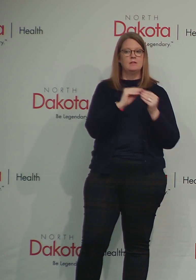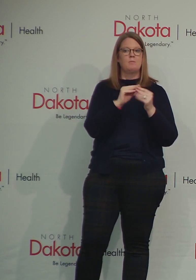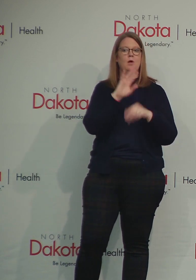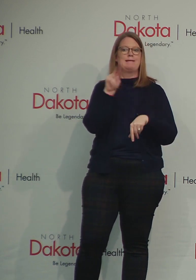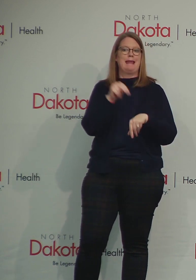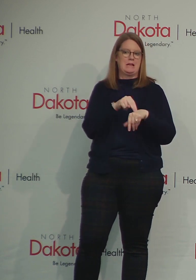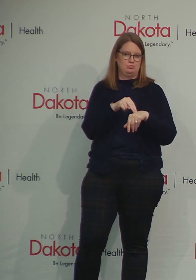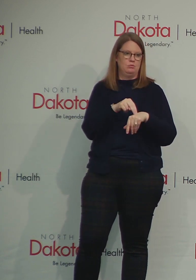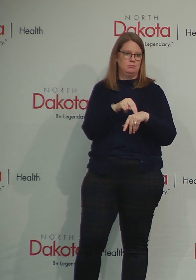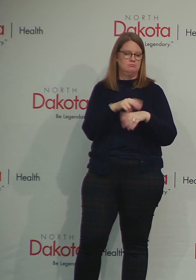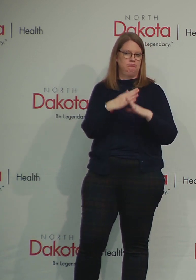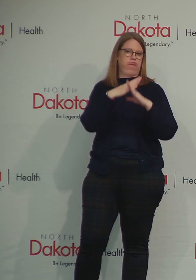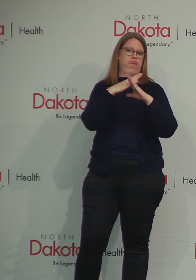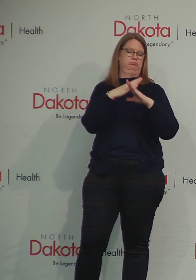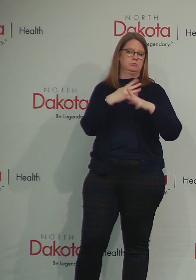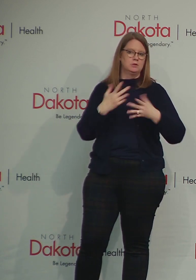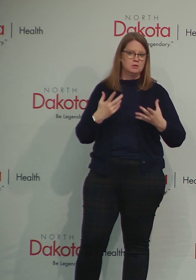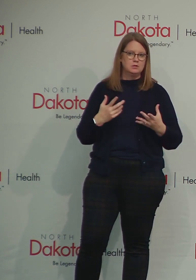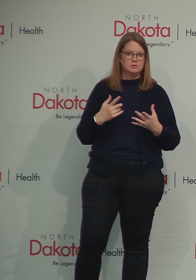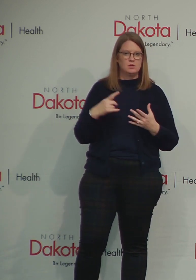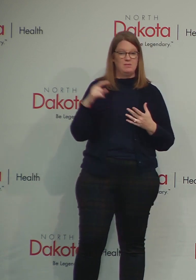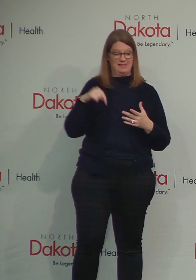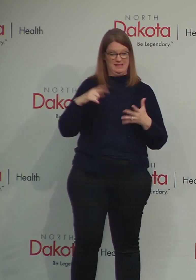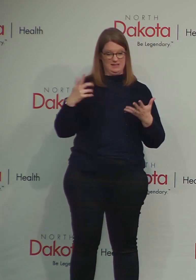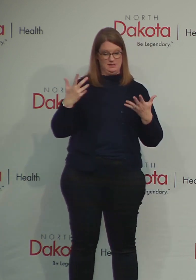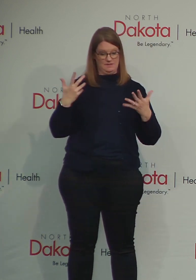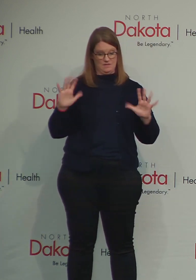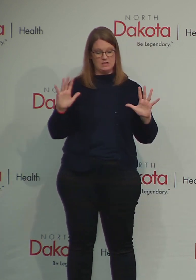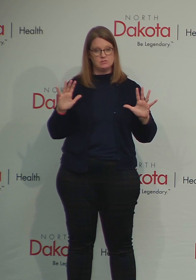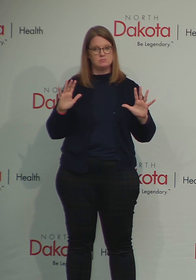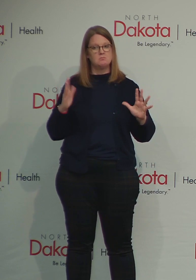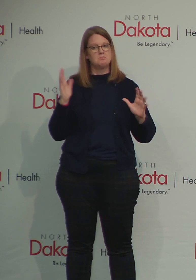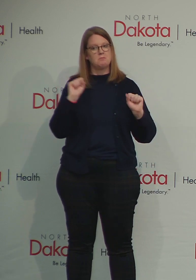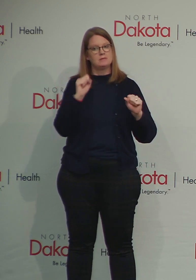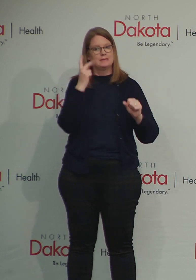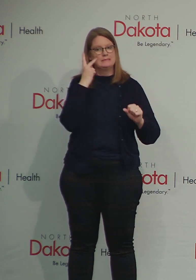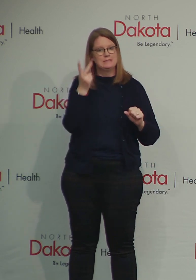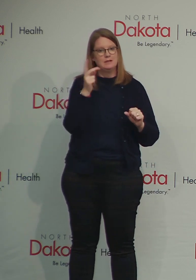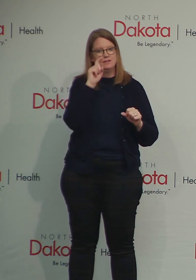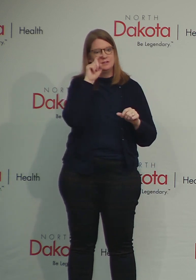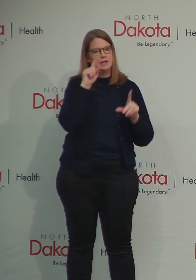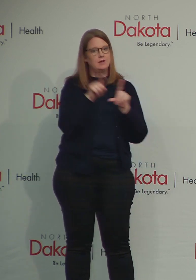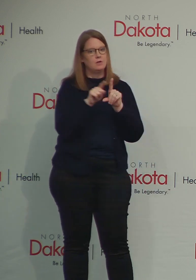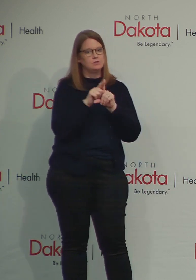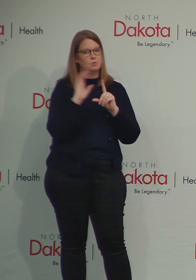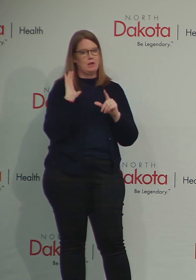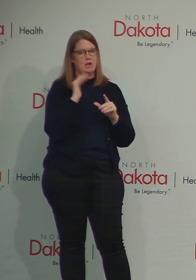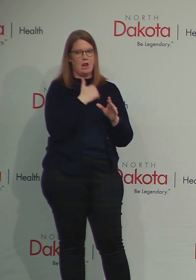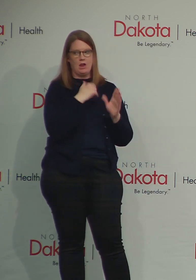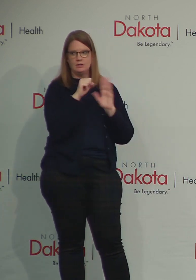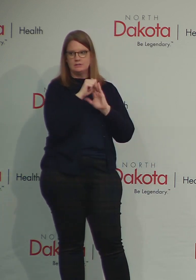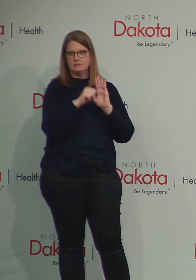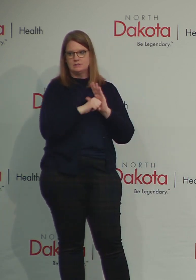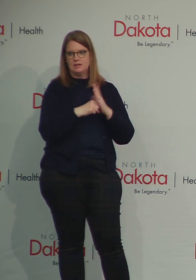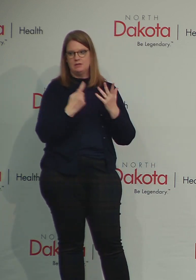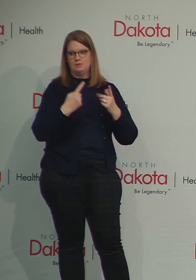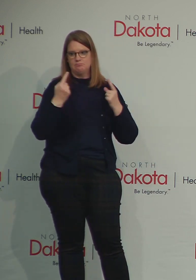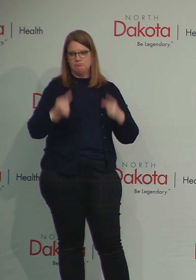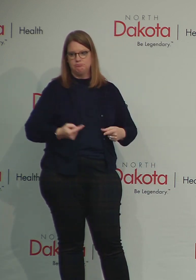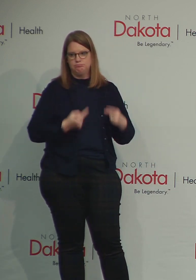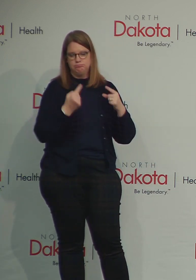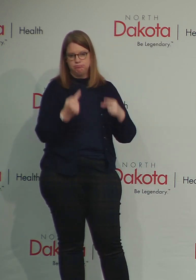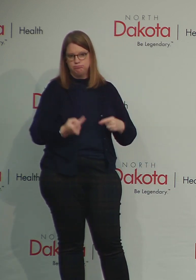I think when this gets done, we're going to see that. And of course, we've got also in our state, we've got the challenges that this